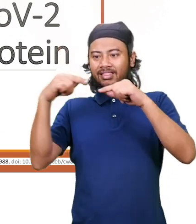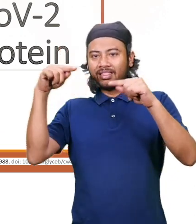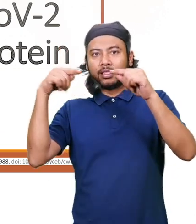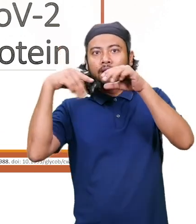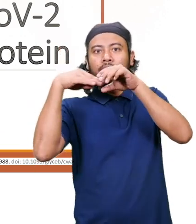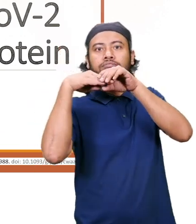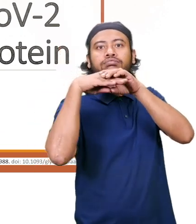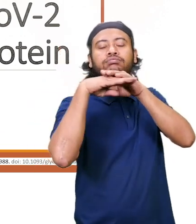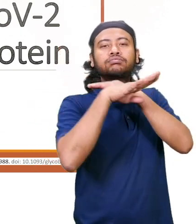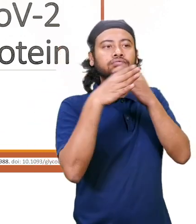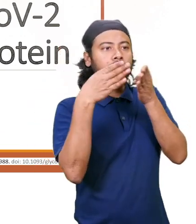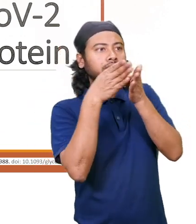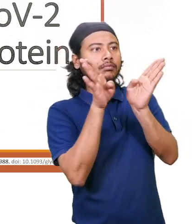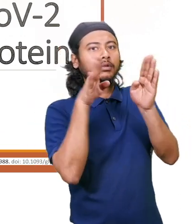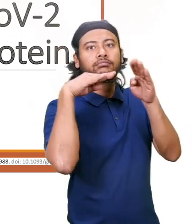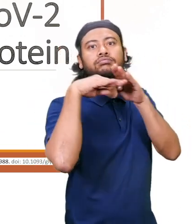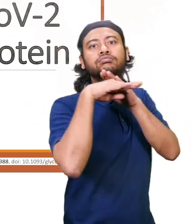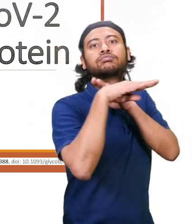the host.